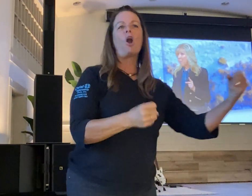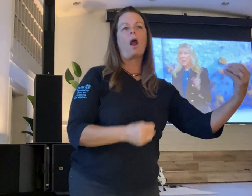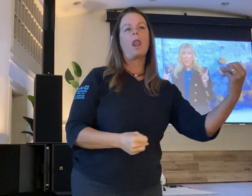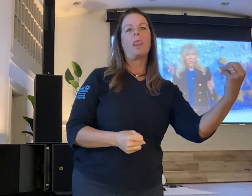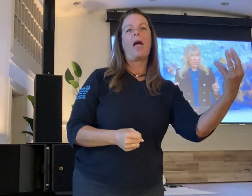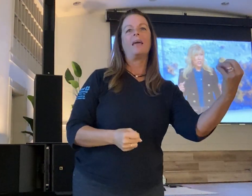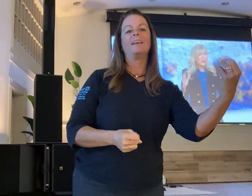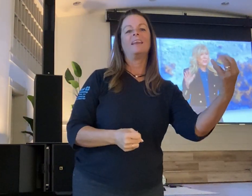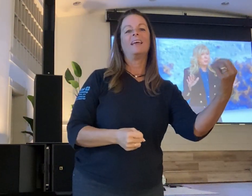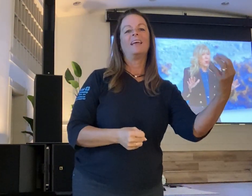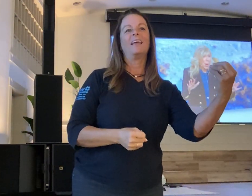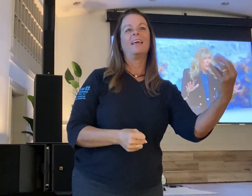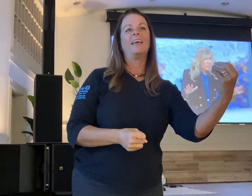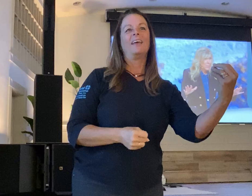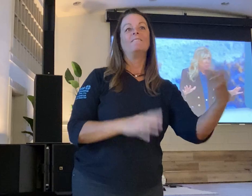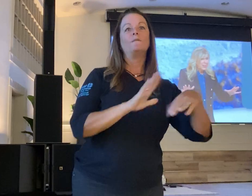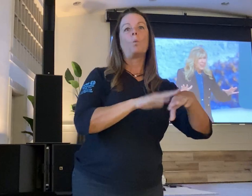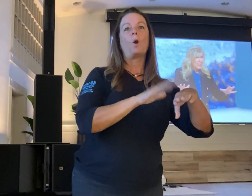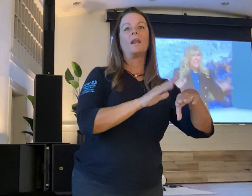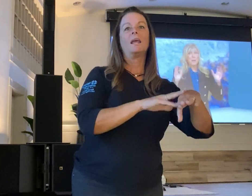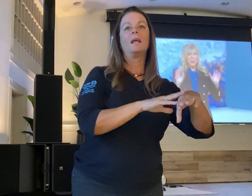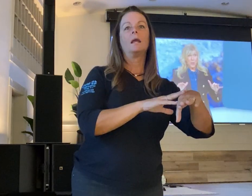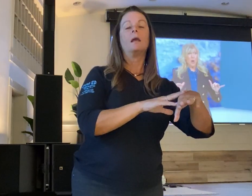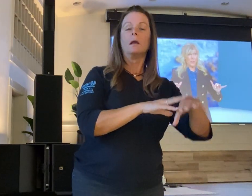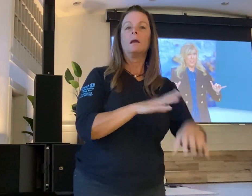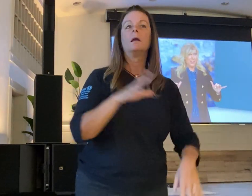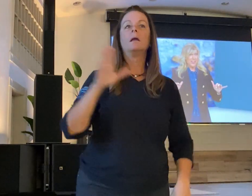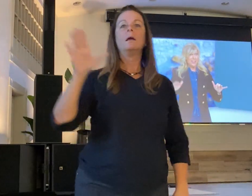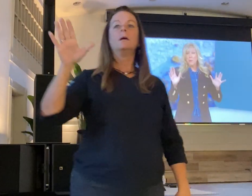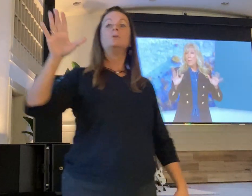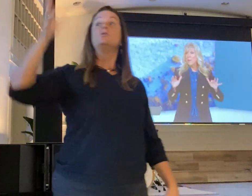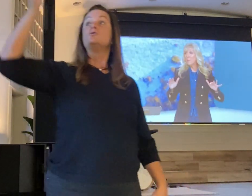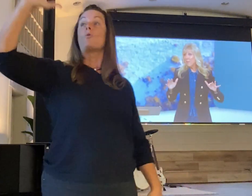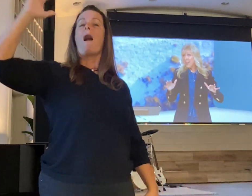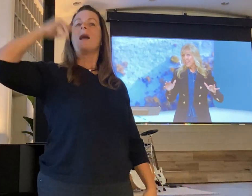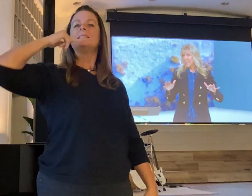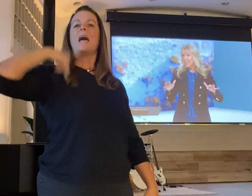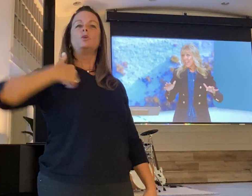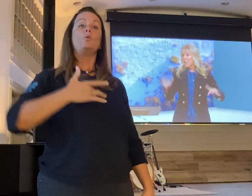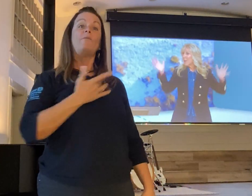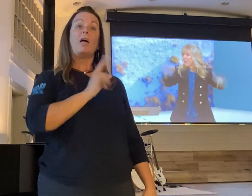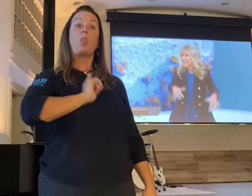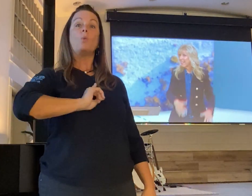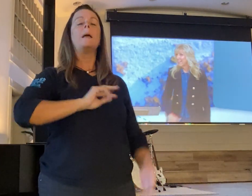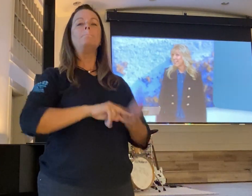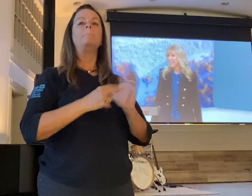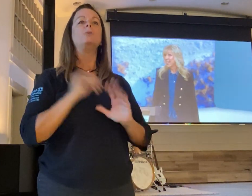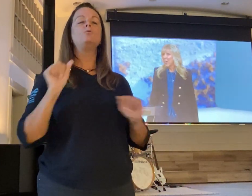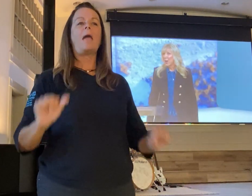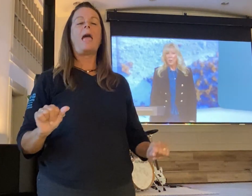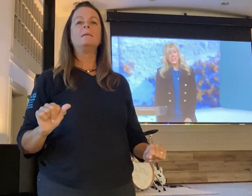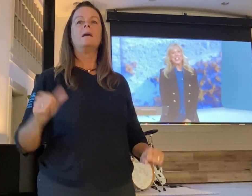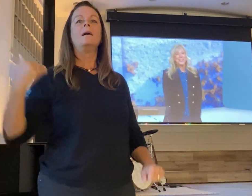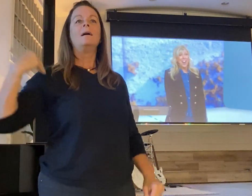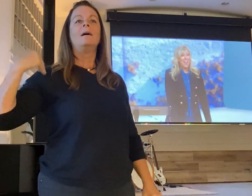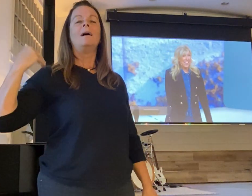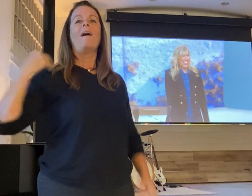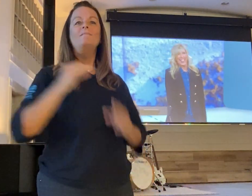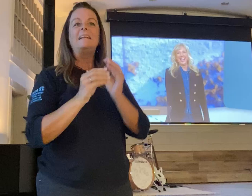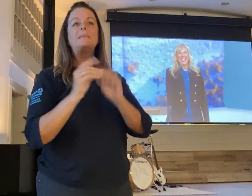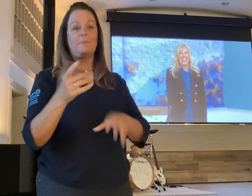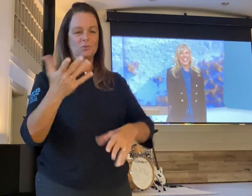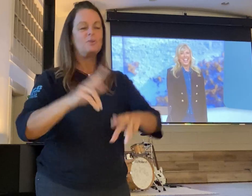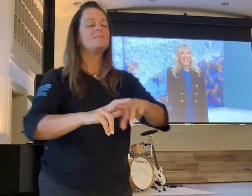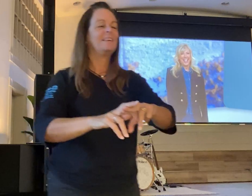something wrong. But I've got good news. This problem can be solved. This problem can be fixed. You can have a seat. What you